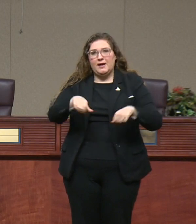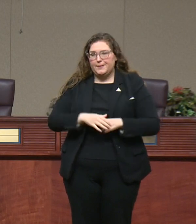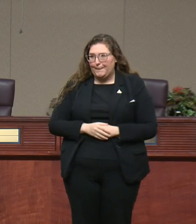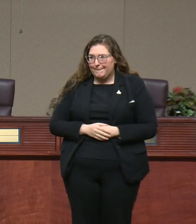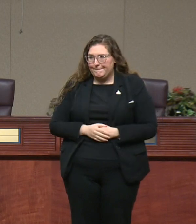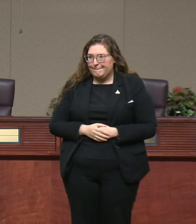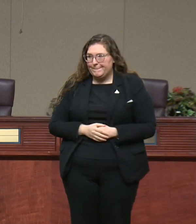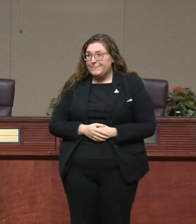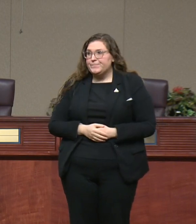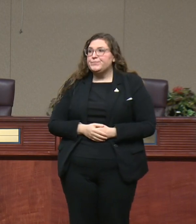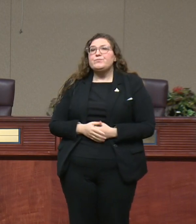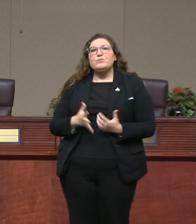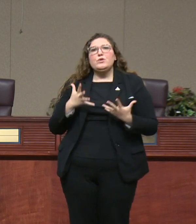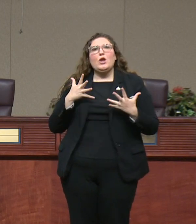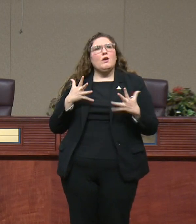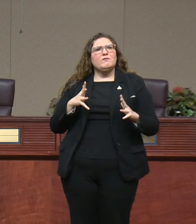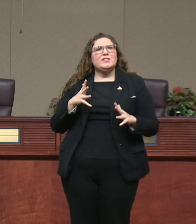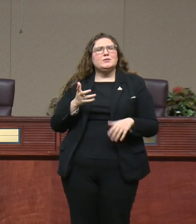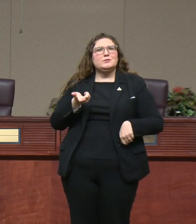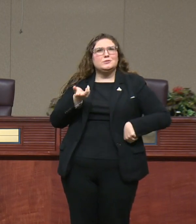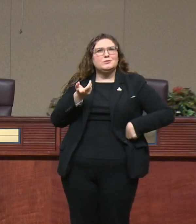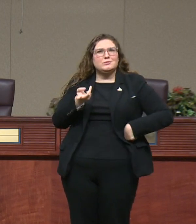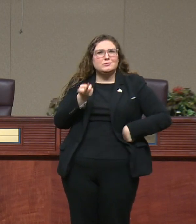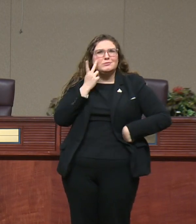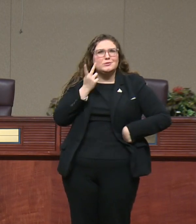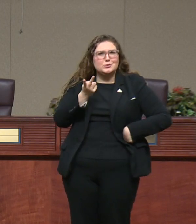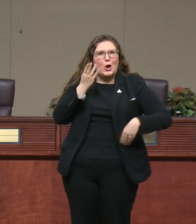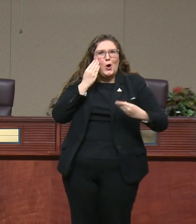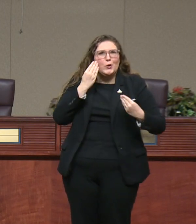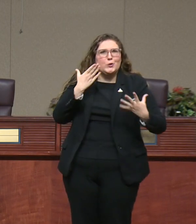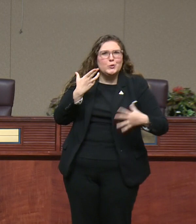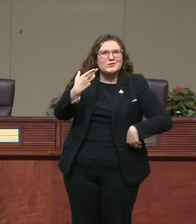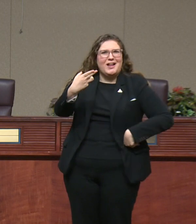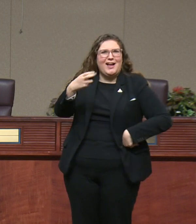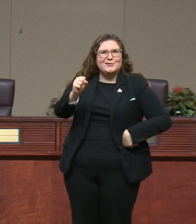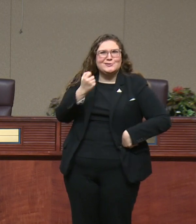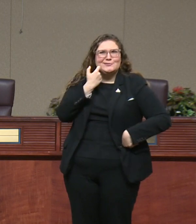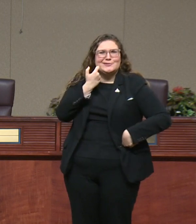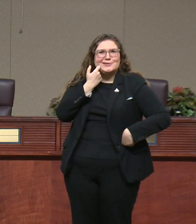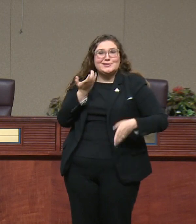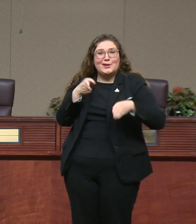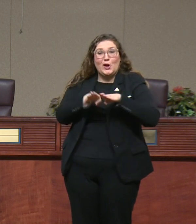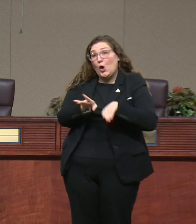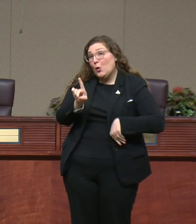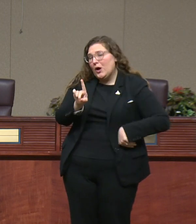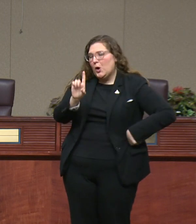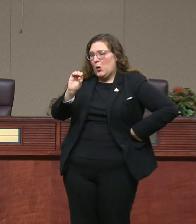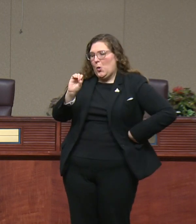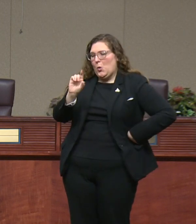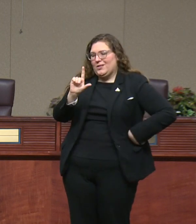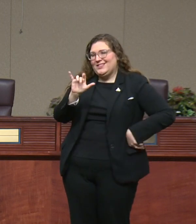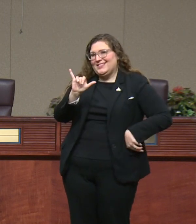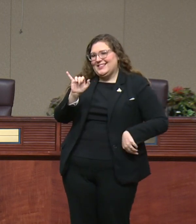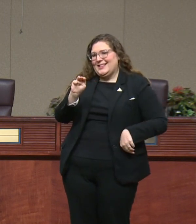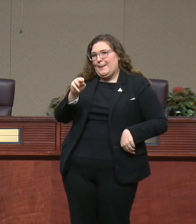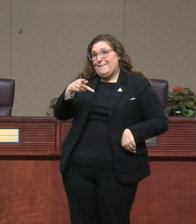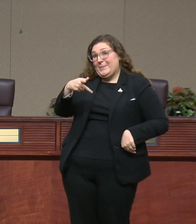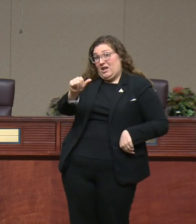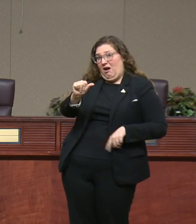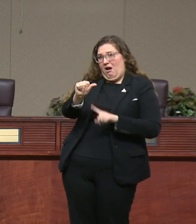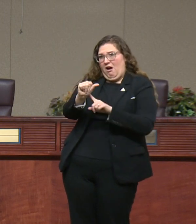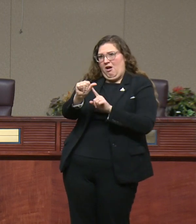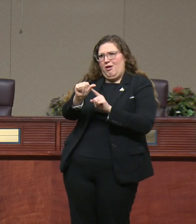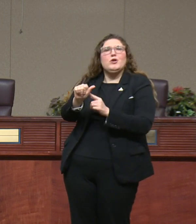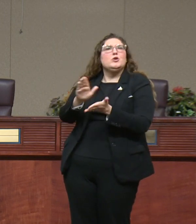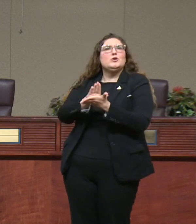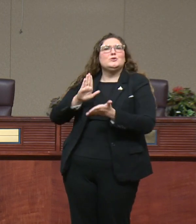You also saw the news about a closure of one of our schools, high school in Olympia. The board at some point probably